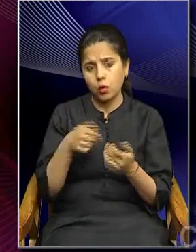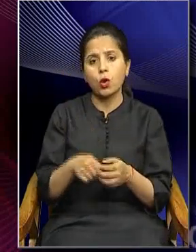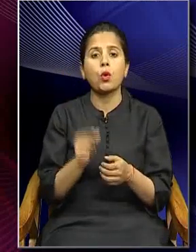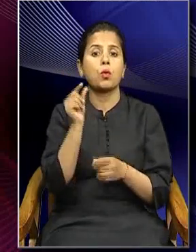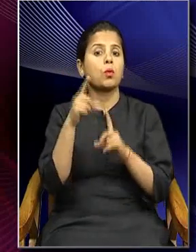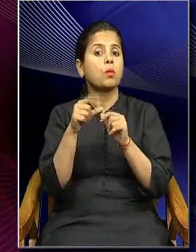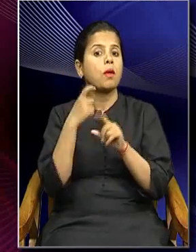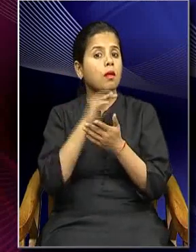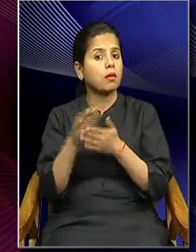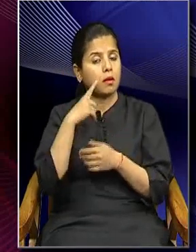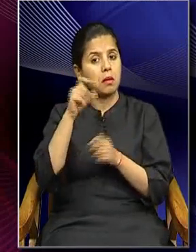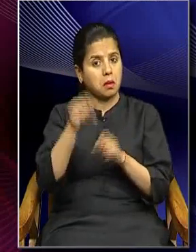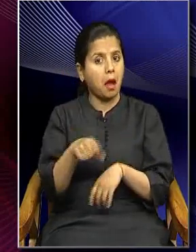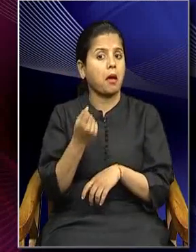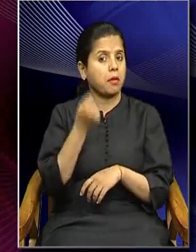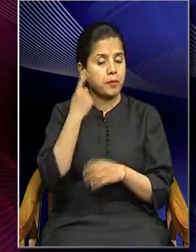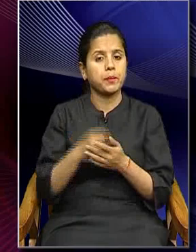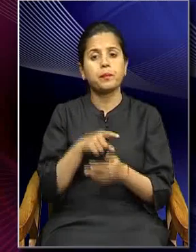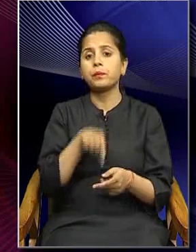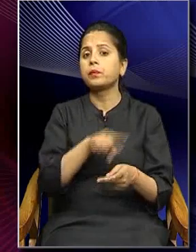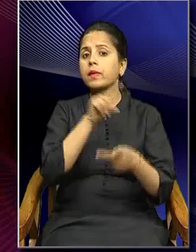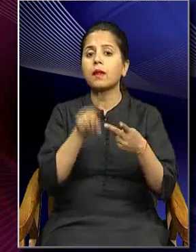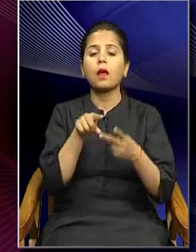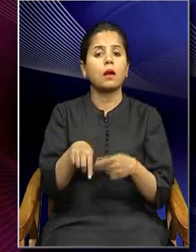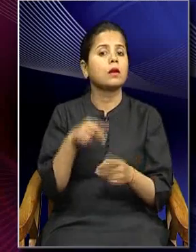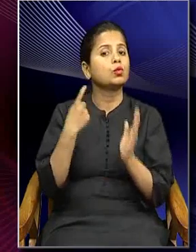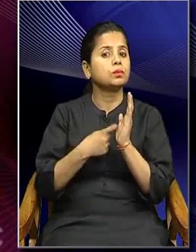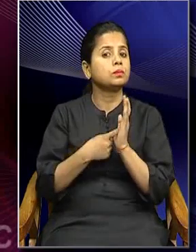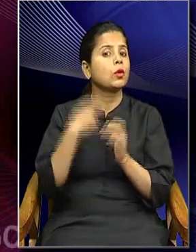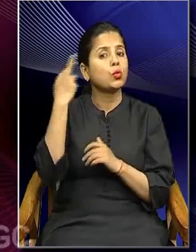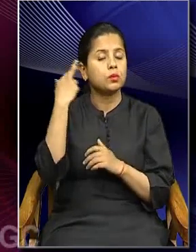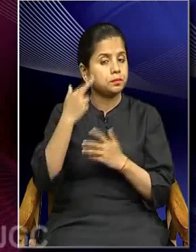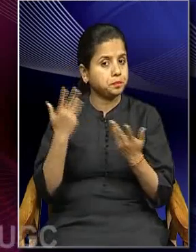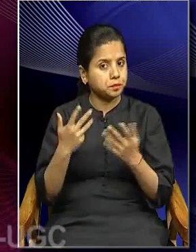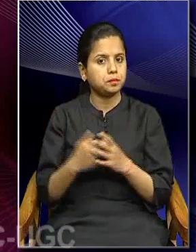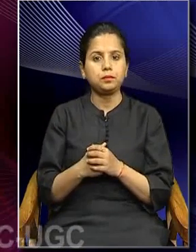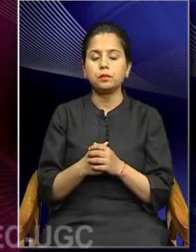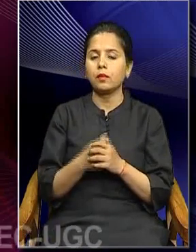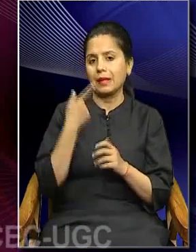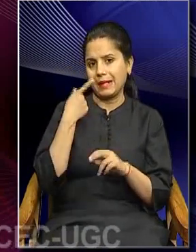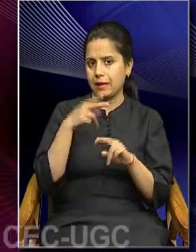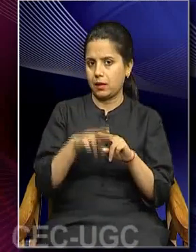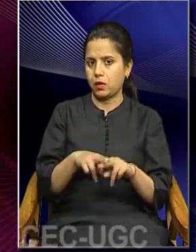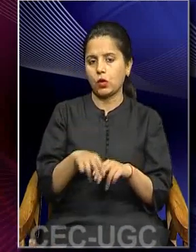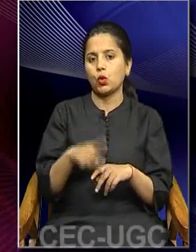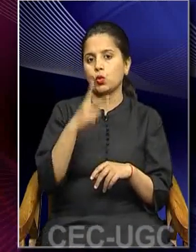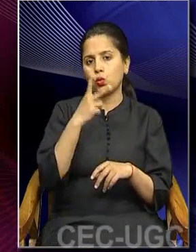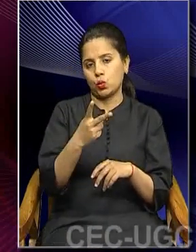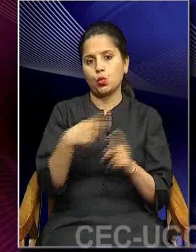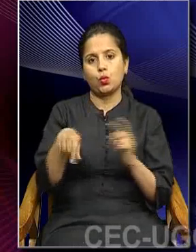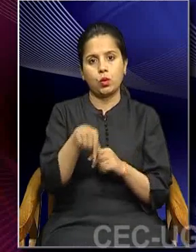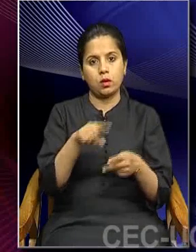upadhis. Now, the second condition is that if two